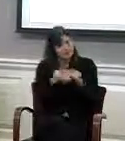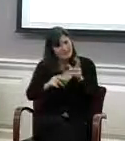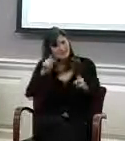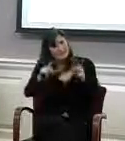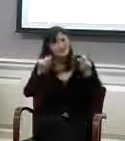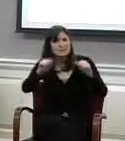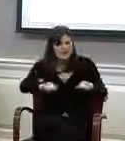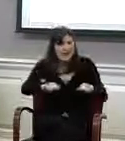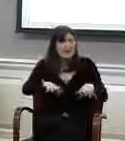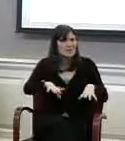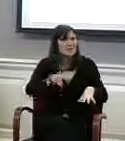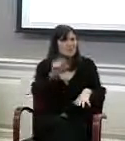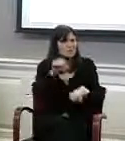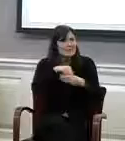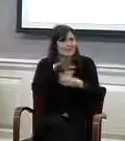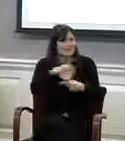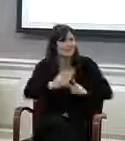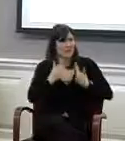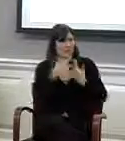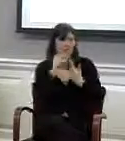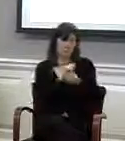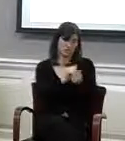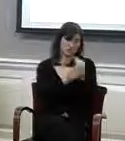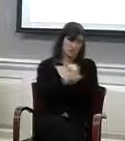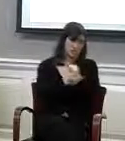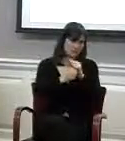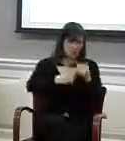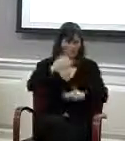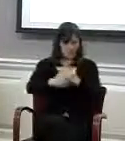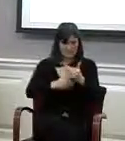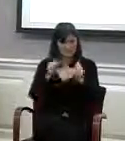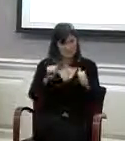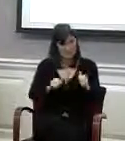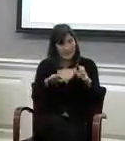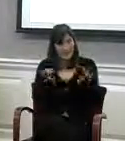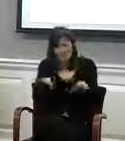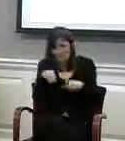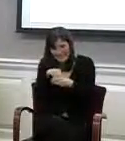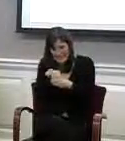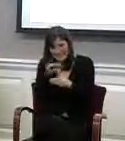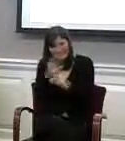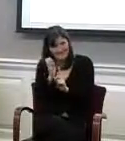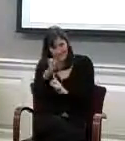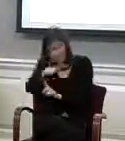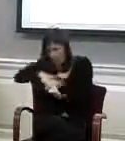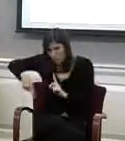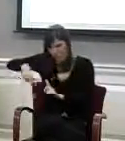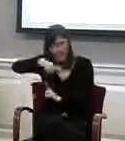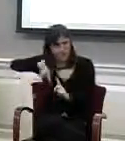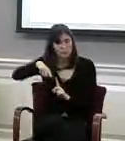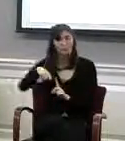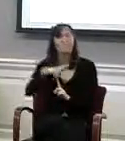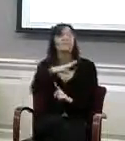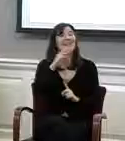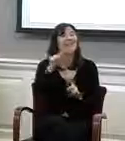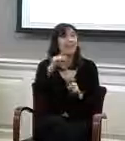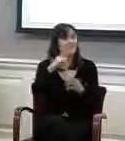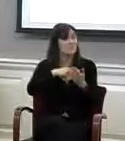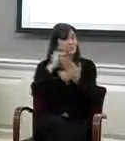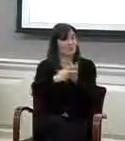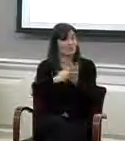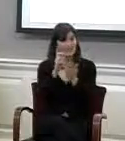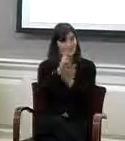well as change processes they can undertake collectively in the environment around them. And finally, program design that cultivates